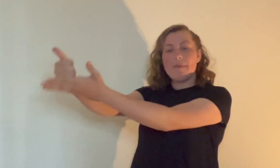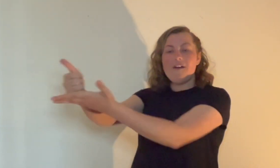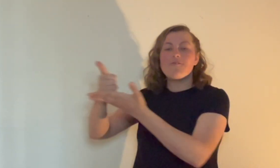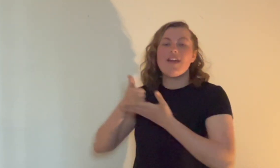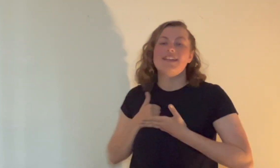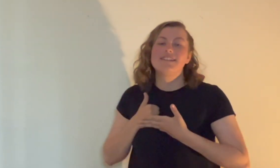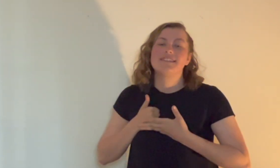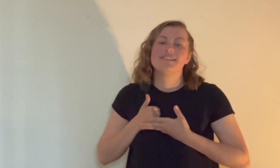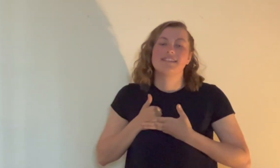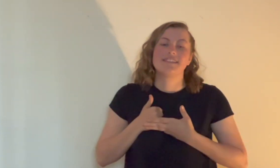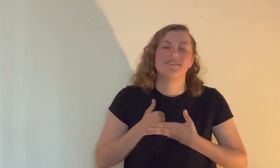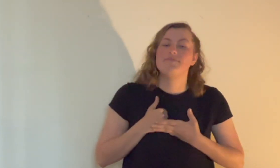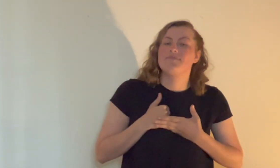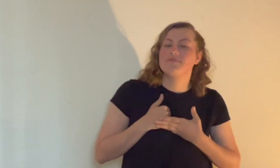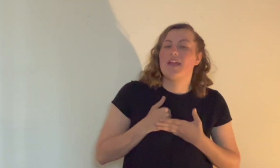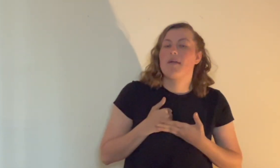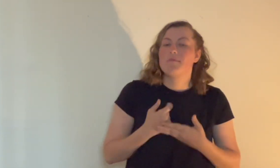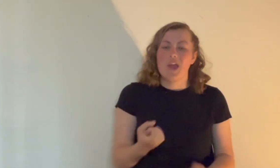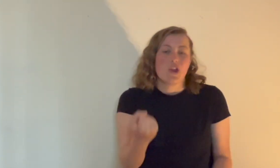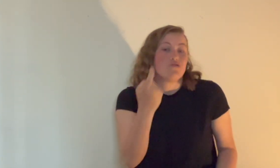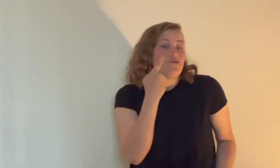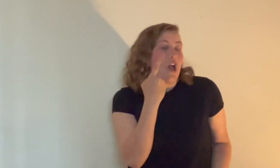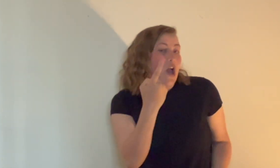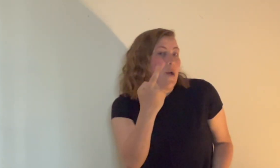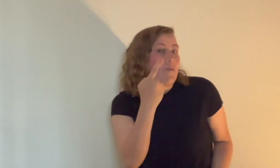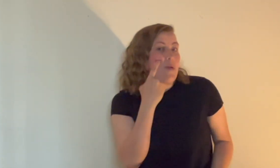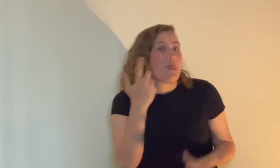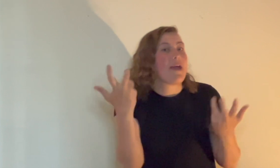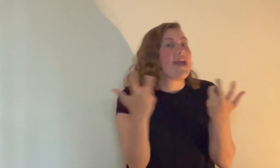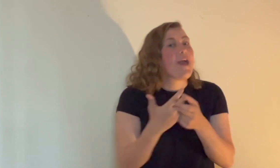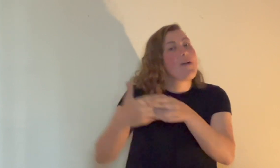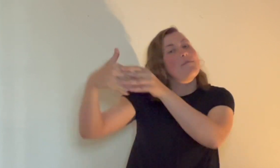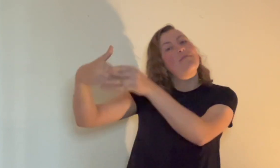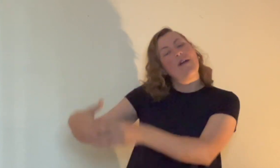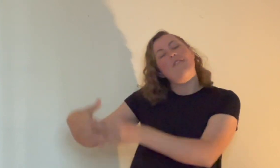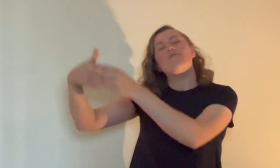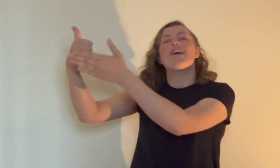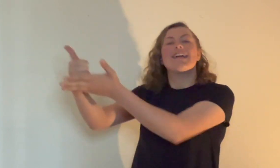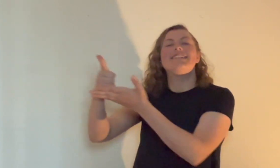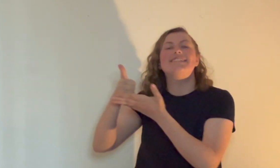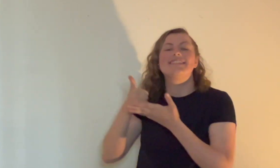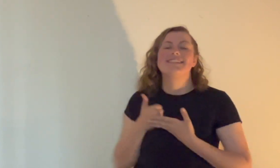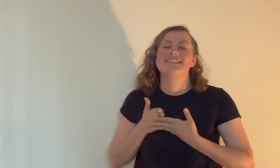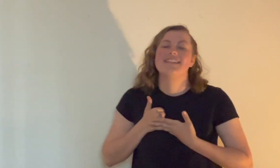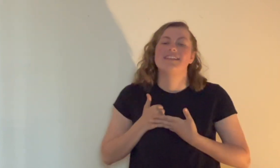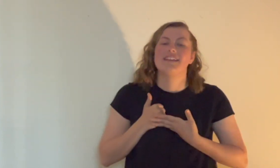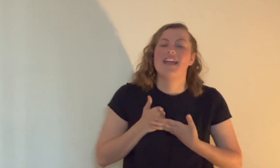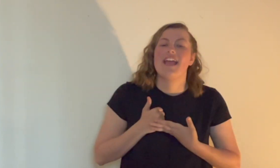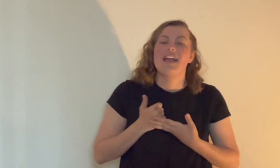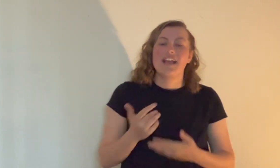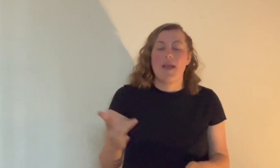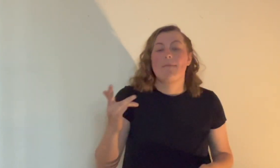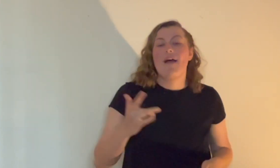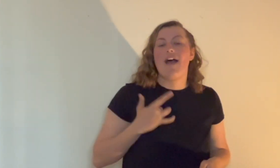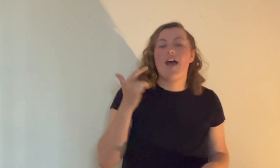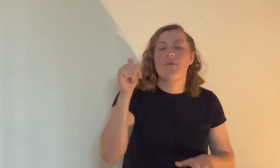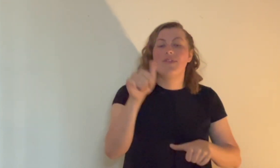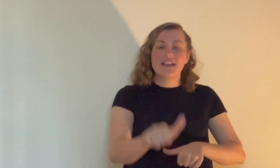my friends Oh, I'm gonna try a little help with my friends Yeah, I get by with a